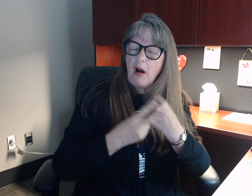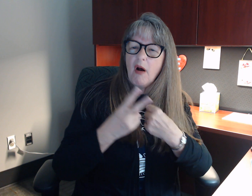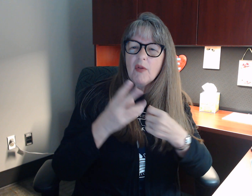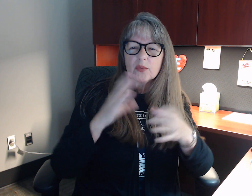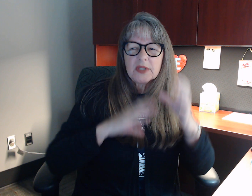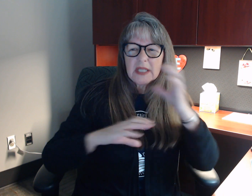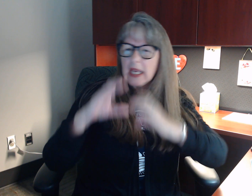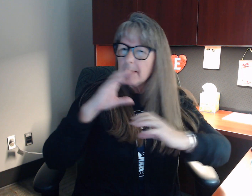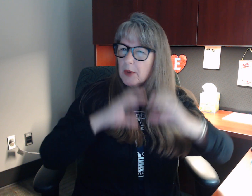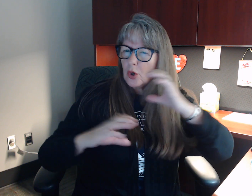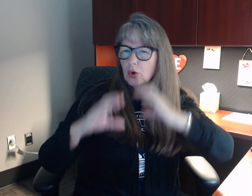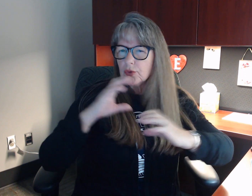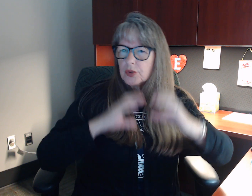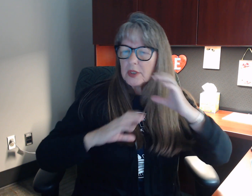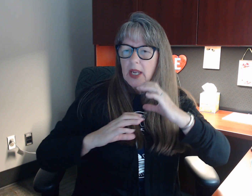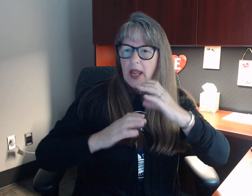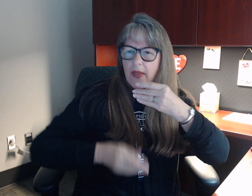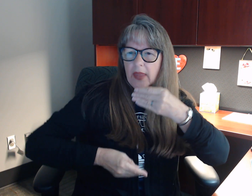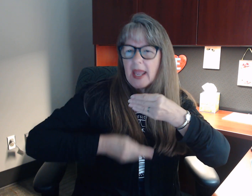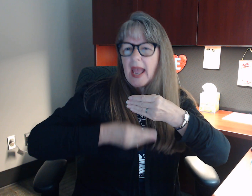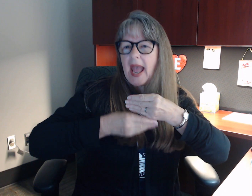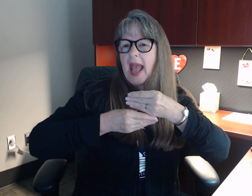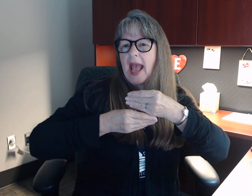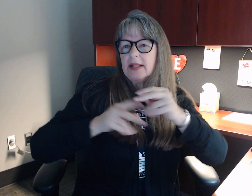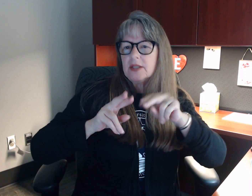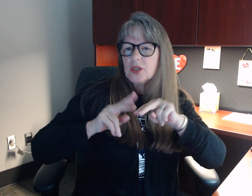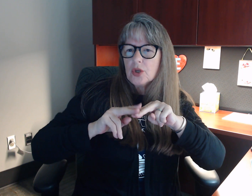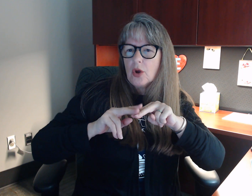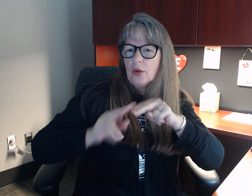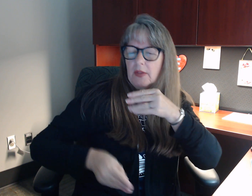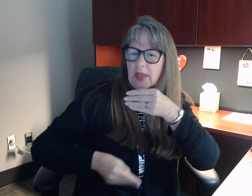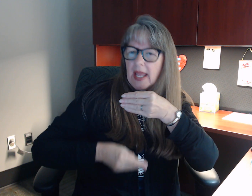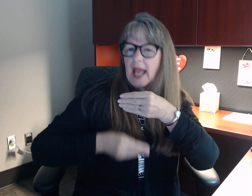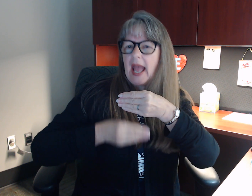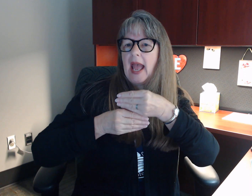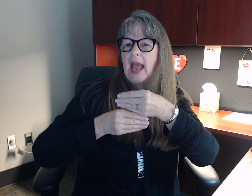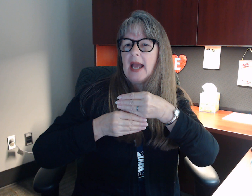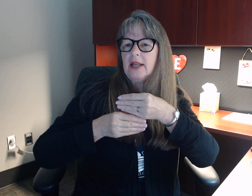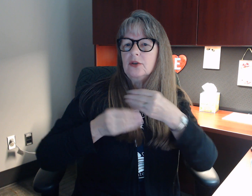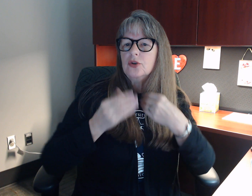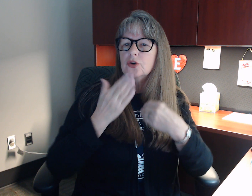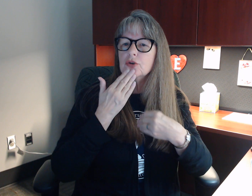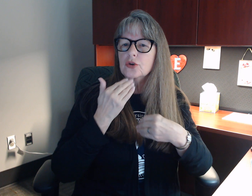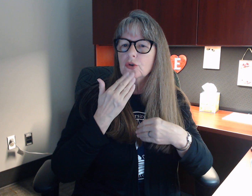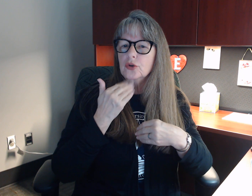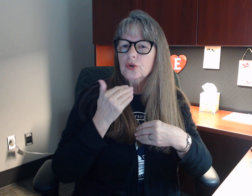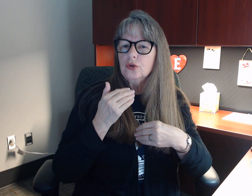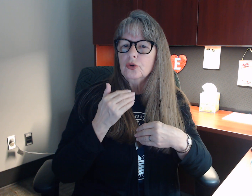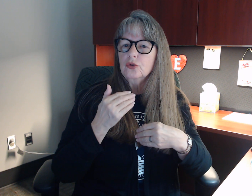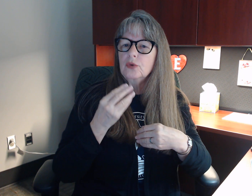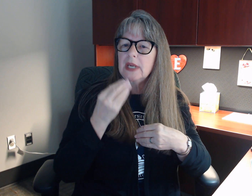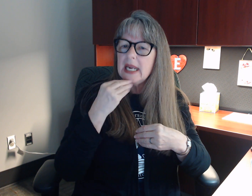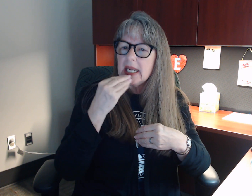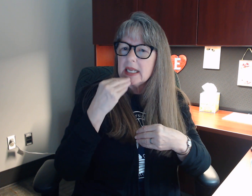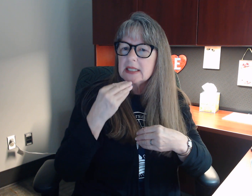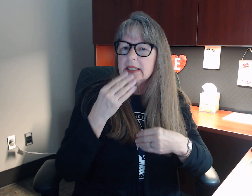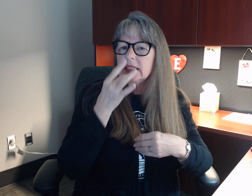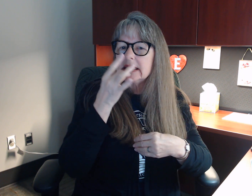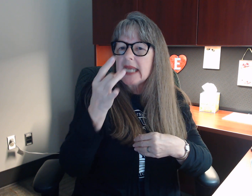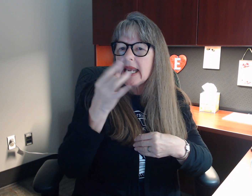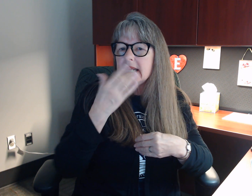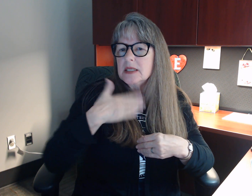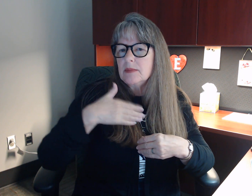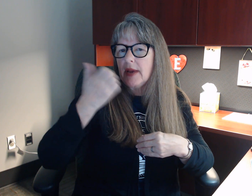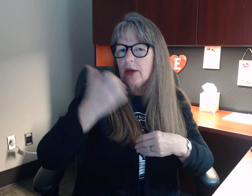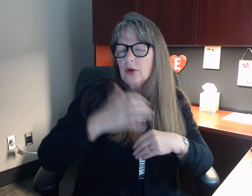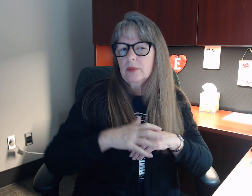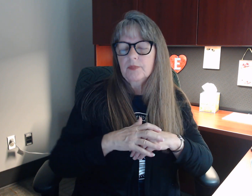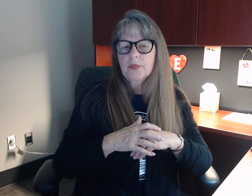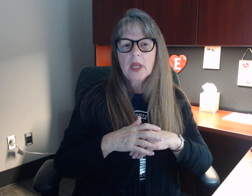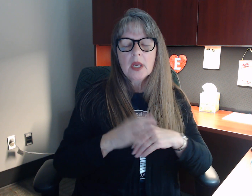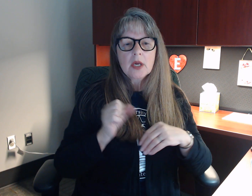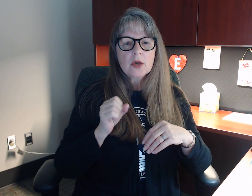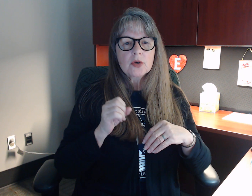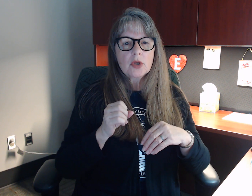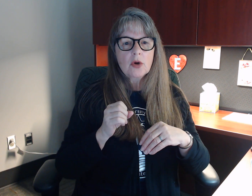those chemicals, and they add salt and they add sugar, so you'll eat it because it'll taste better. So